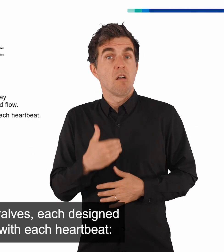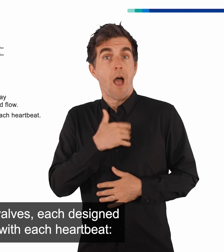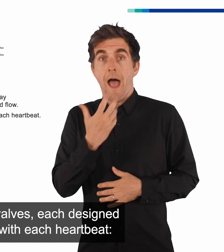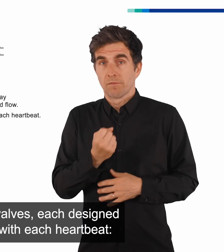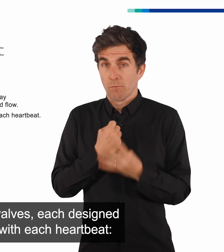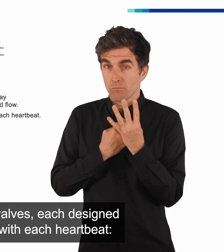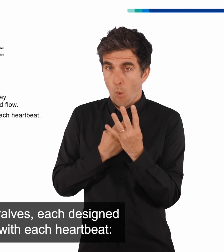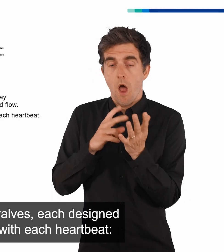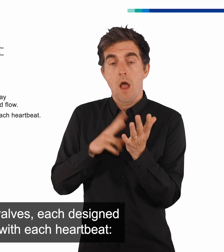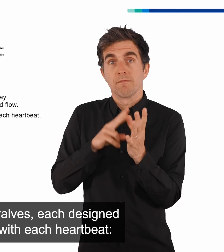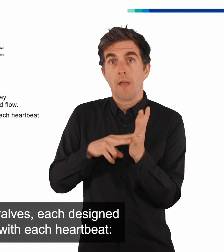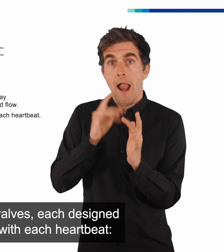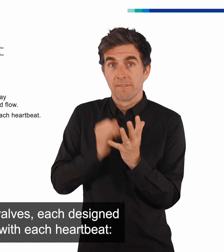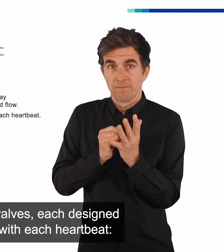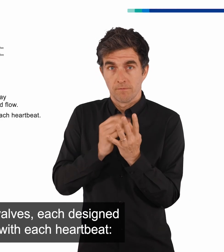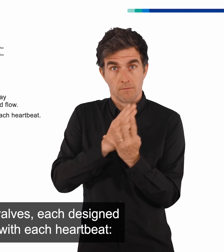artery.